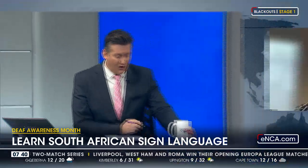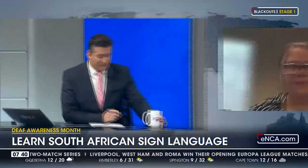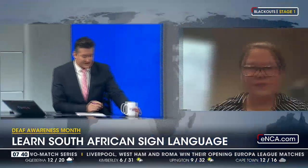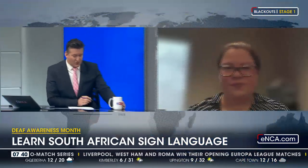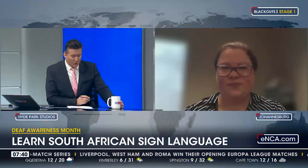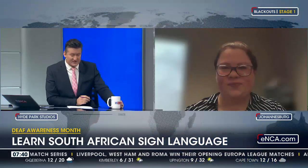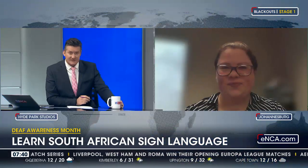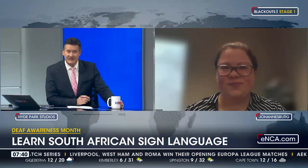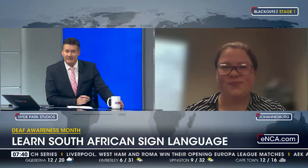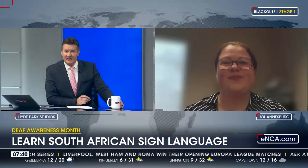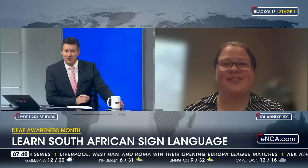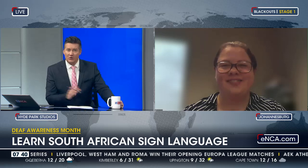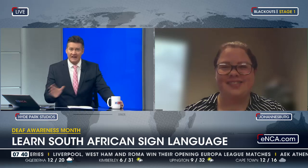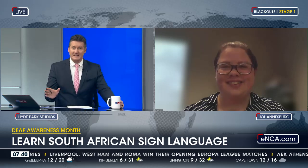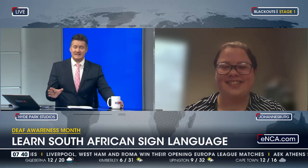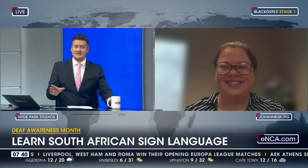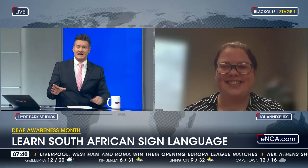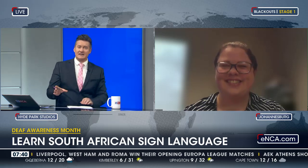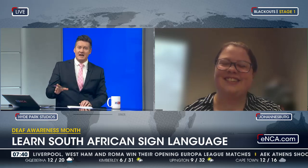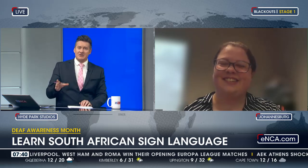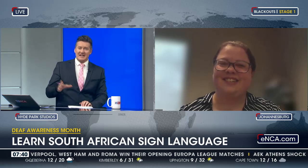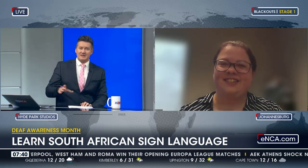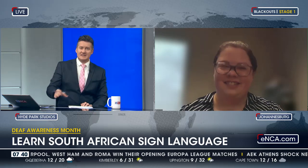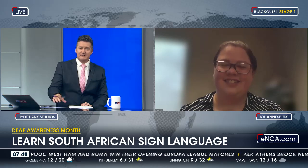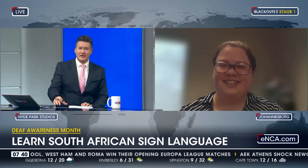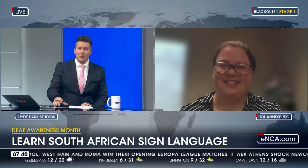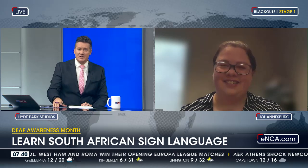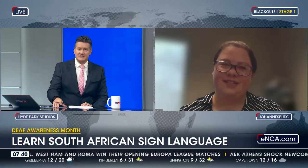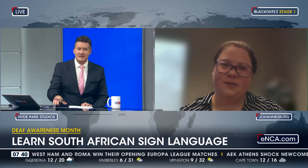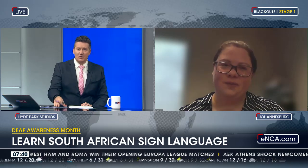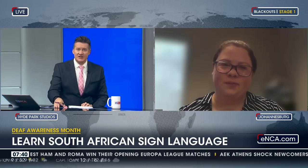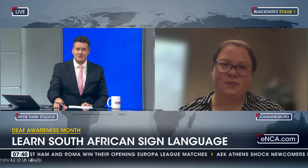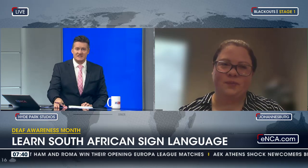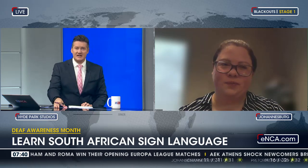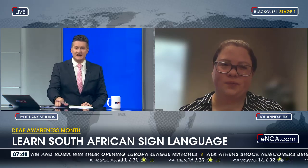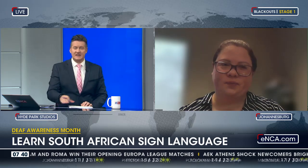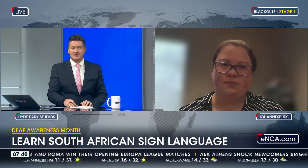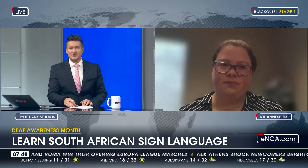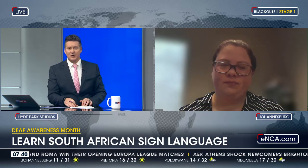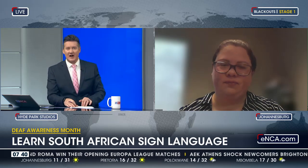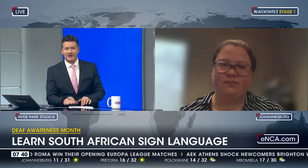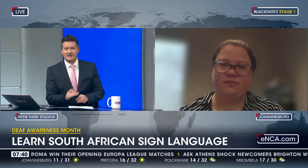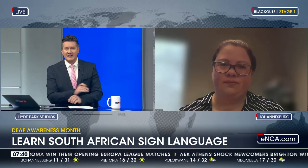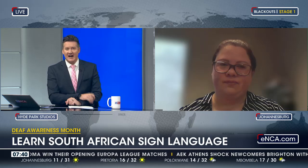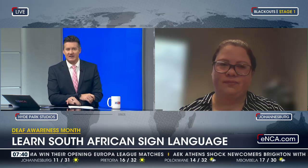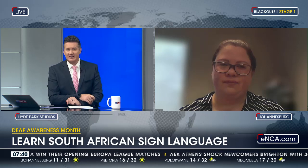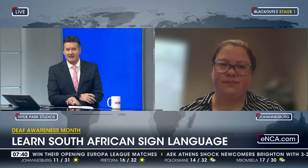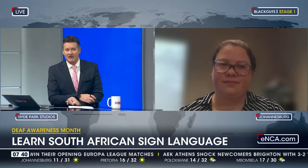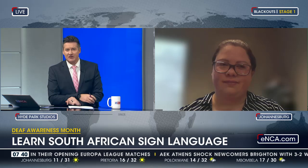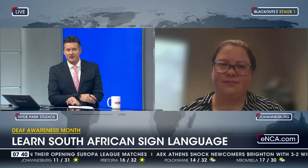you offer some courses as well. We'll get to that in a second, but just how significant was it when this was signed into law? How did the deaf